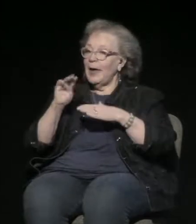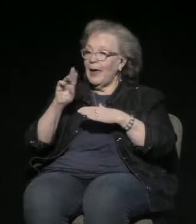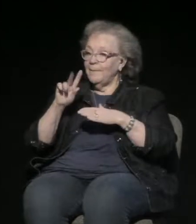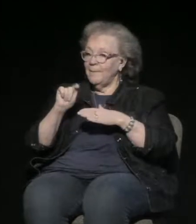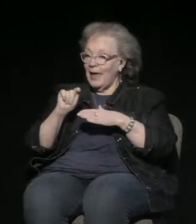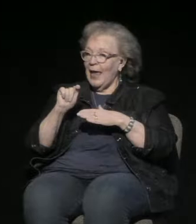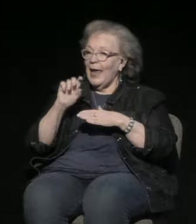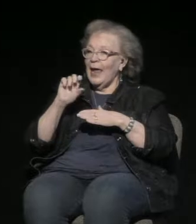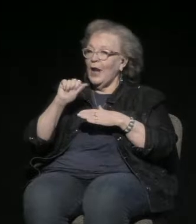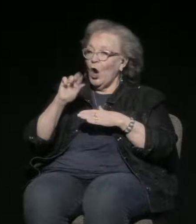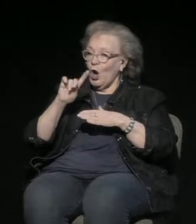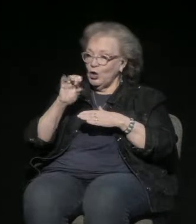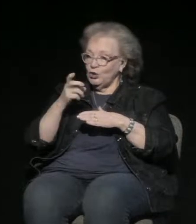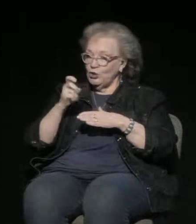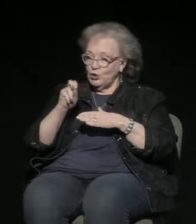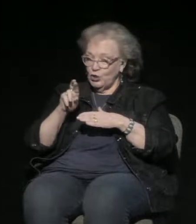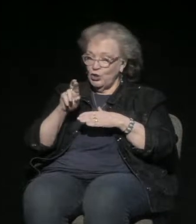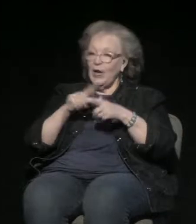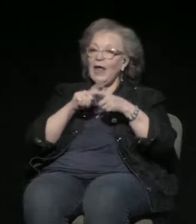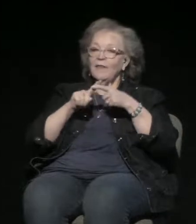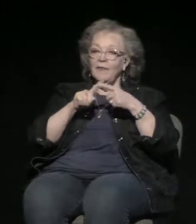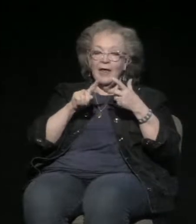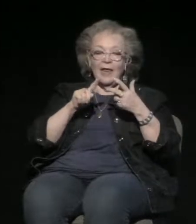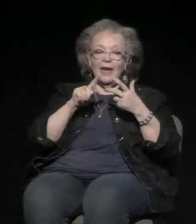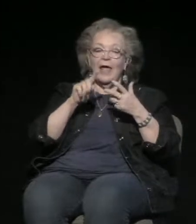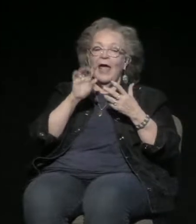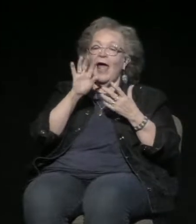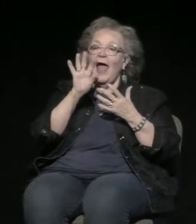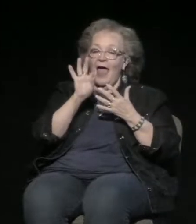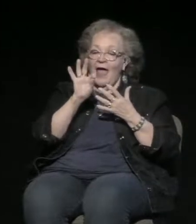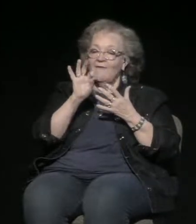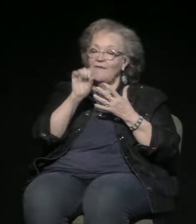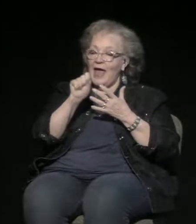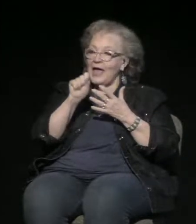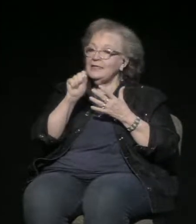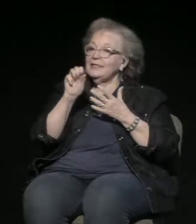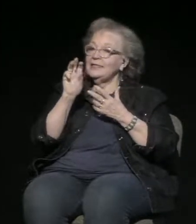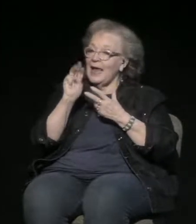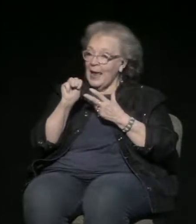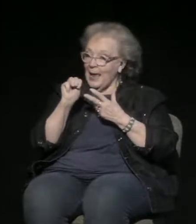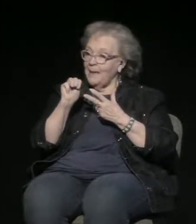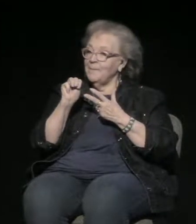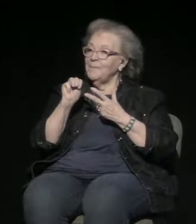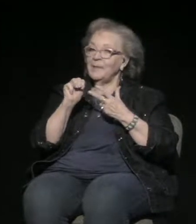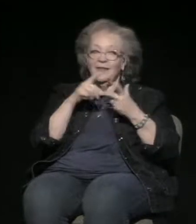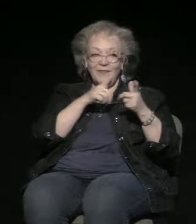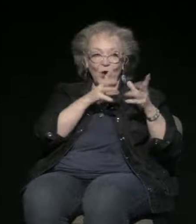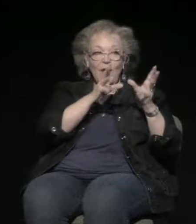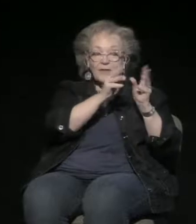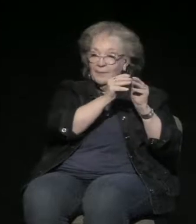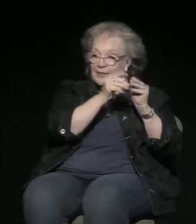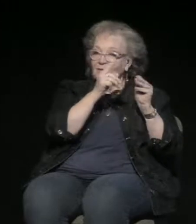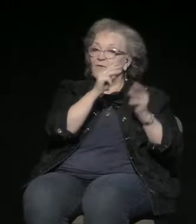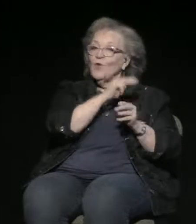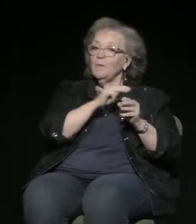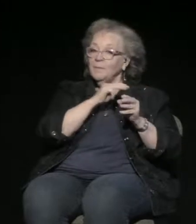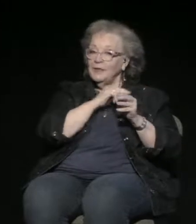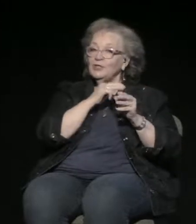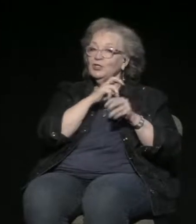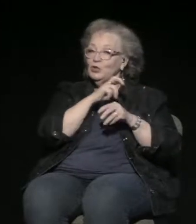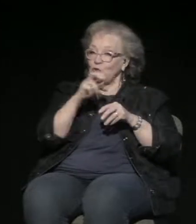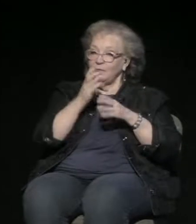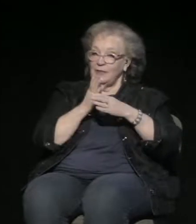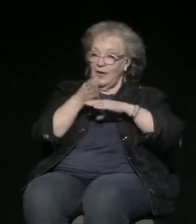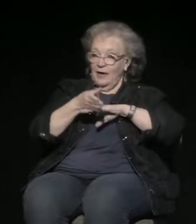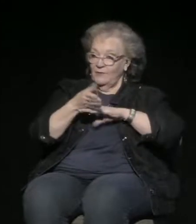Archer That's all that elementary age And then we have FSM, Fellowship Student Ministries As a matter of fact, they're having a meeting For mission trips right after the